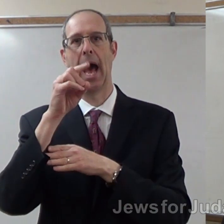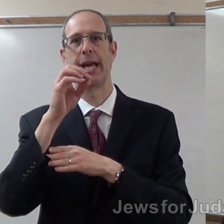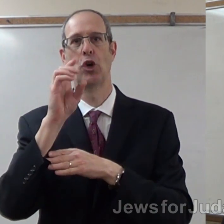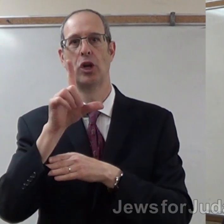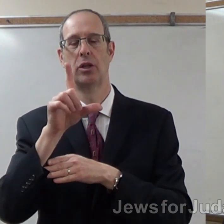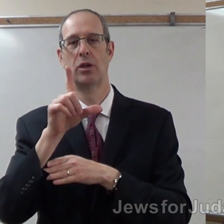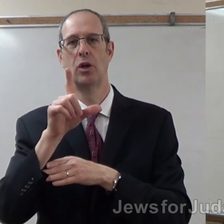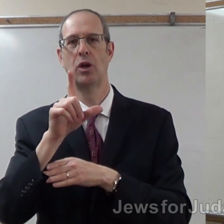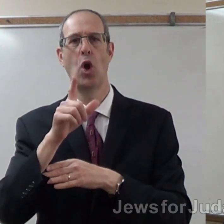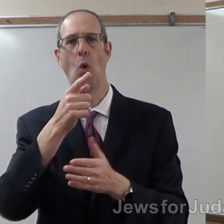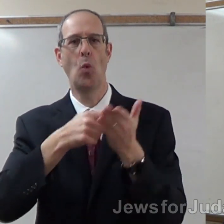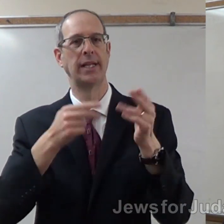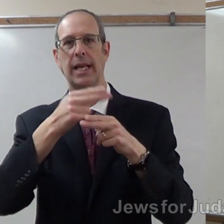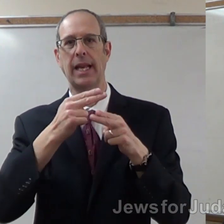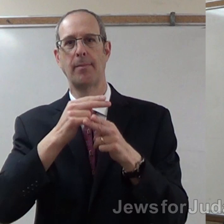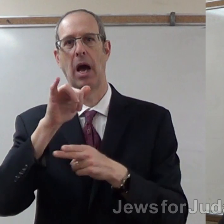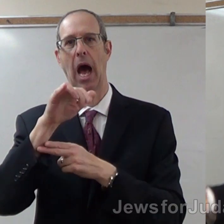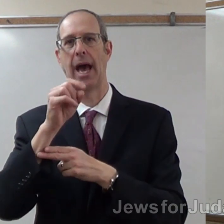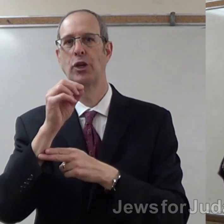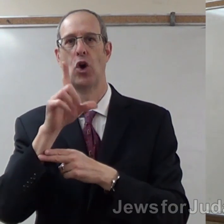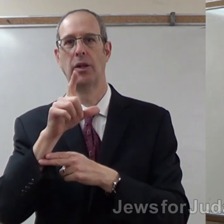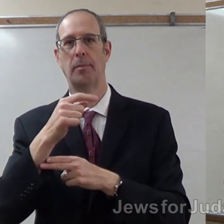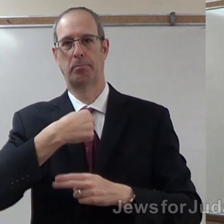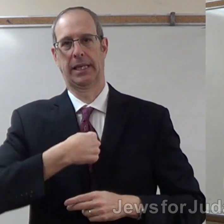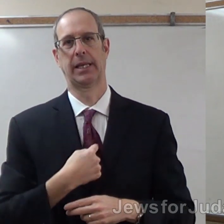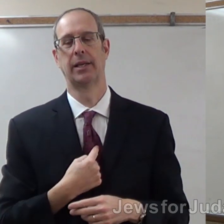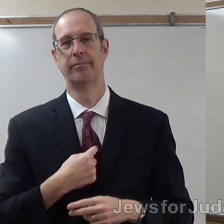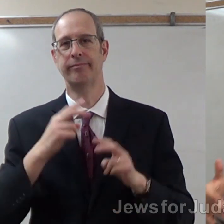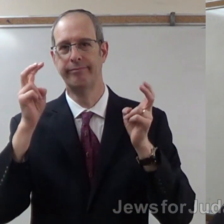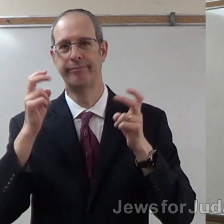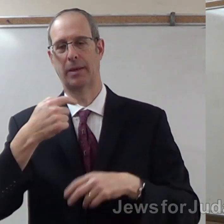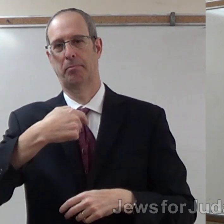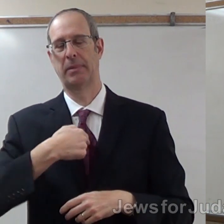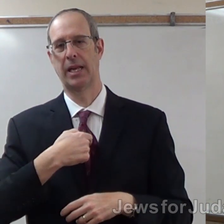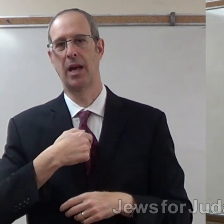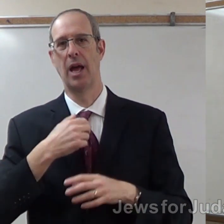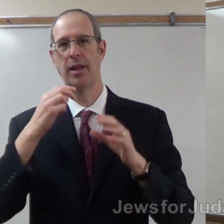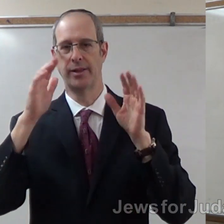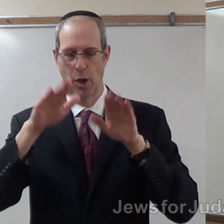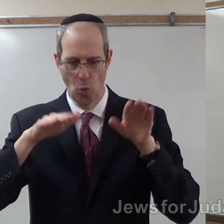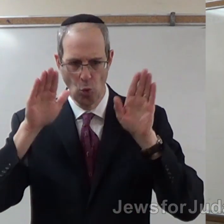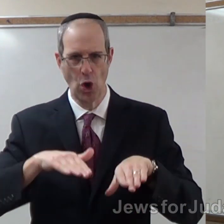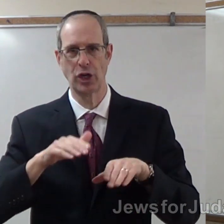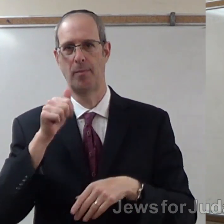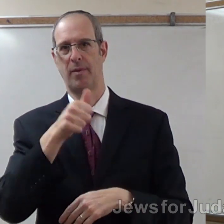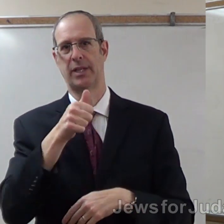they worshiping? What's the name of that idol? Me. They're worshiping themselves.